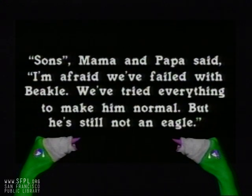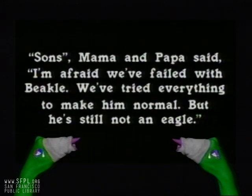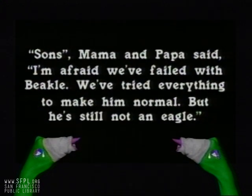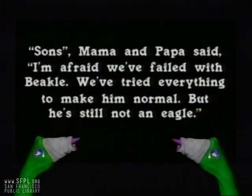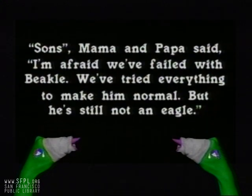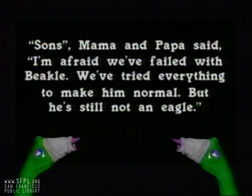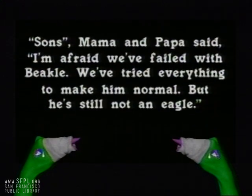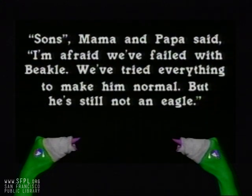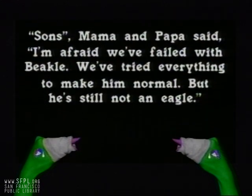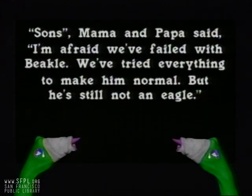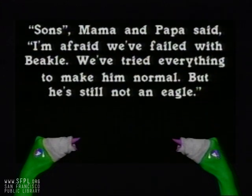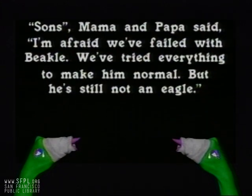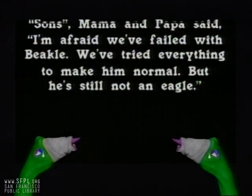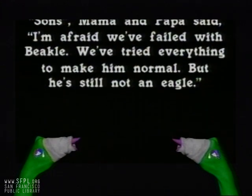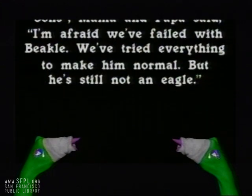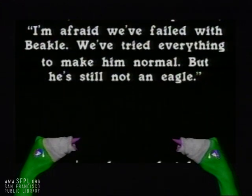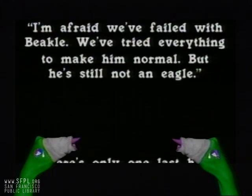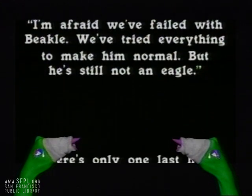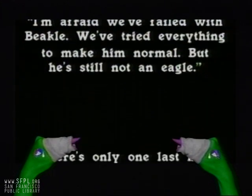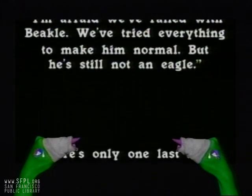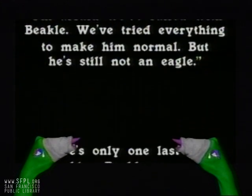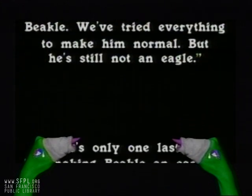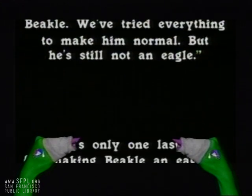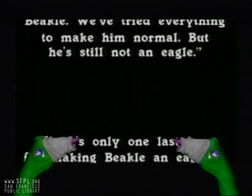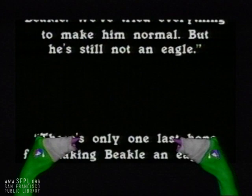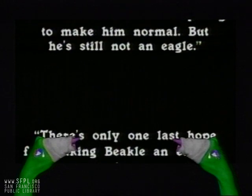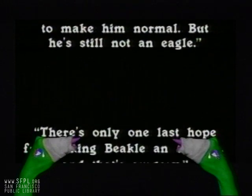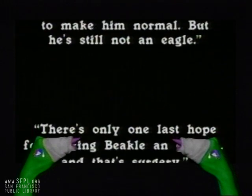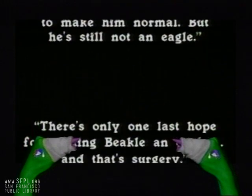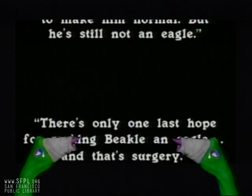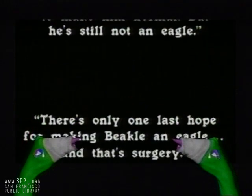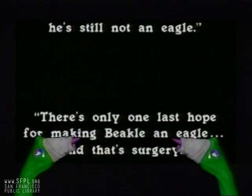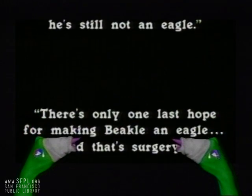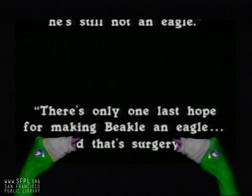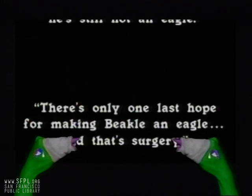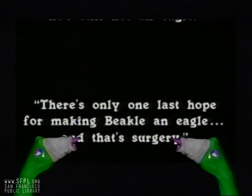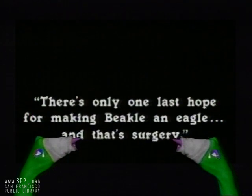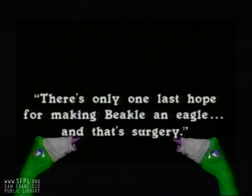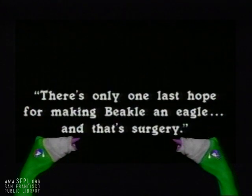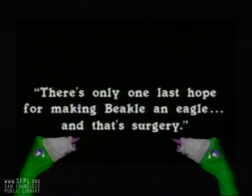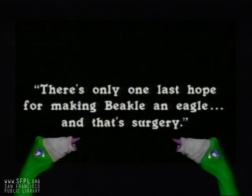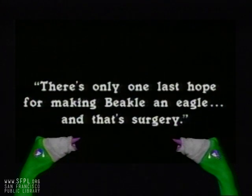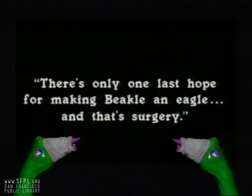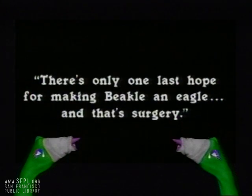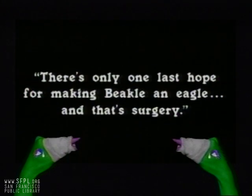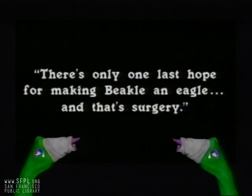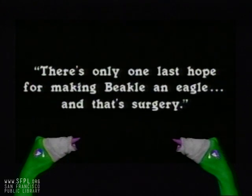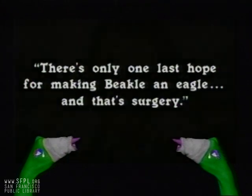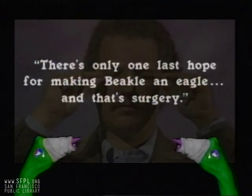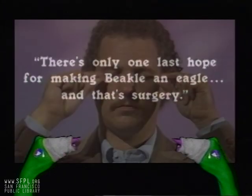normal, but he's still not an eagle. There's only one last hope for making Beagle an eagle. And that's surgery."